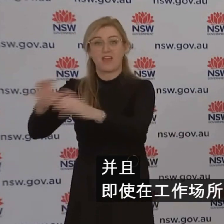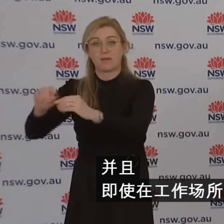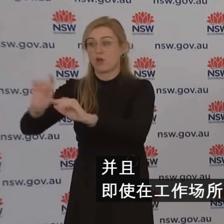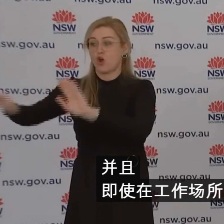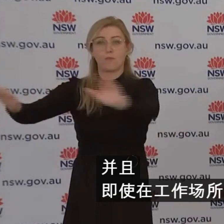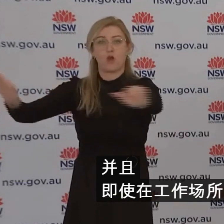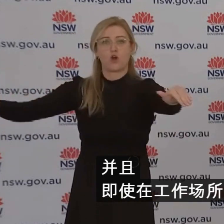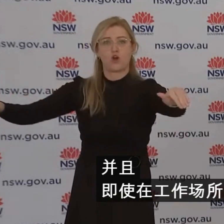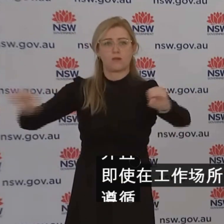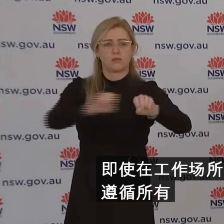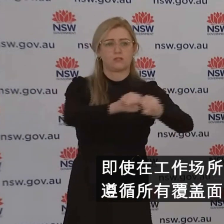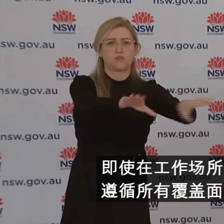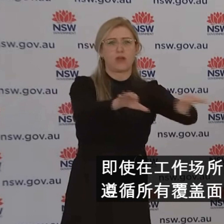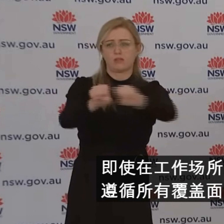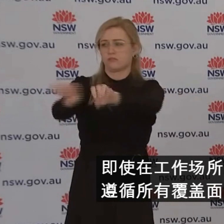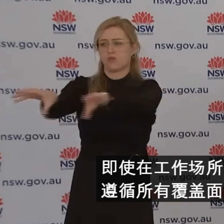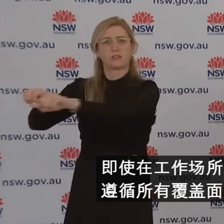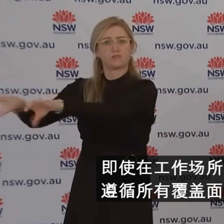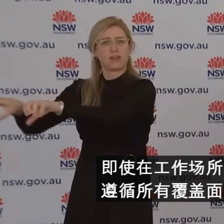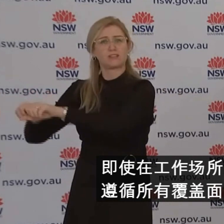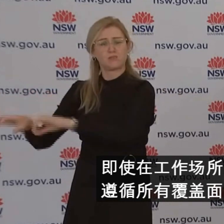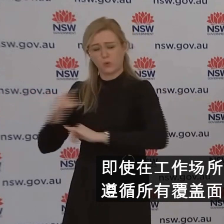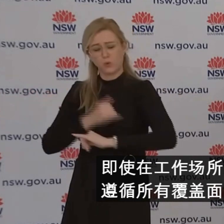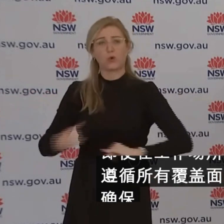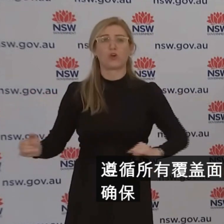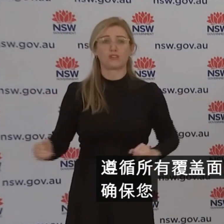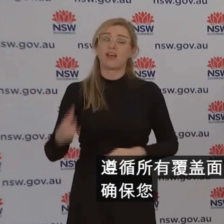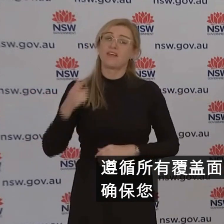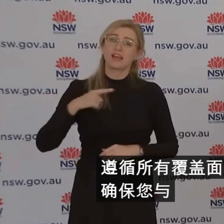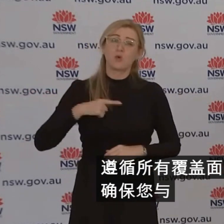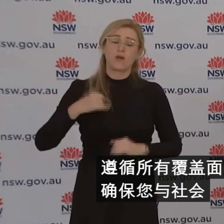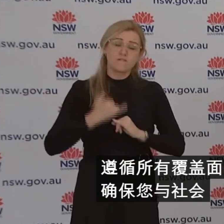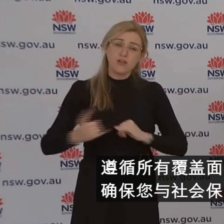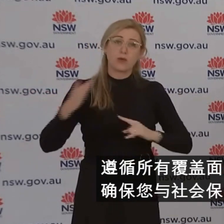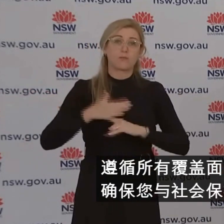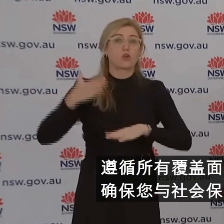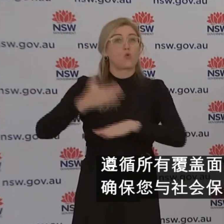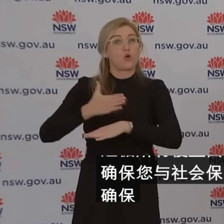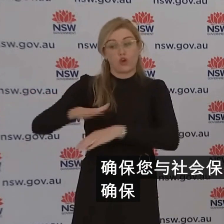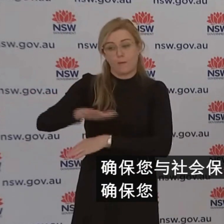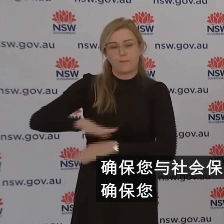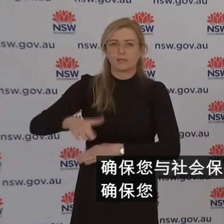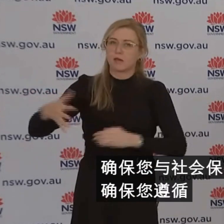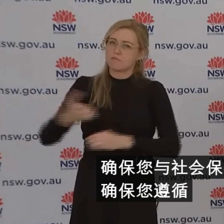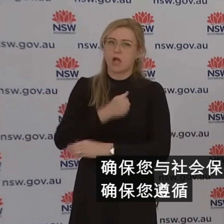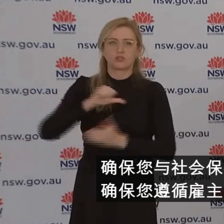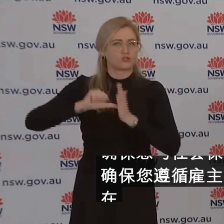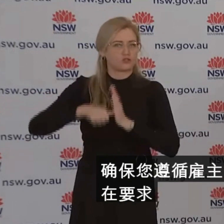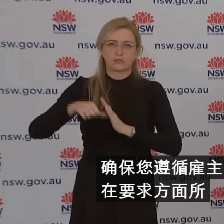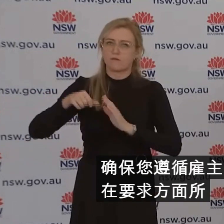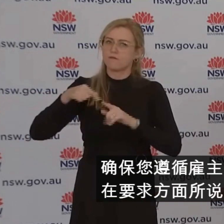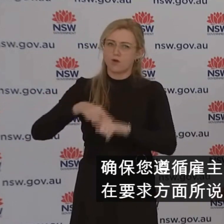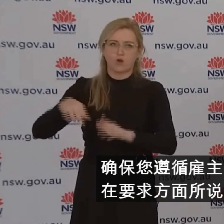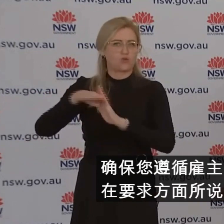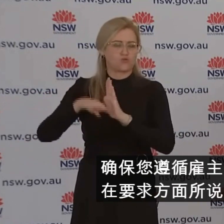in workplaces, follow all of the COVID safety practices. Make sure you're socially distanced. Make sure you follow what your employers are